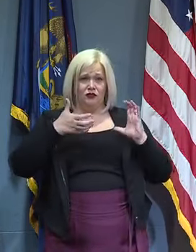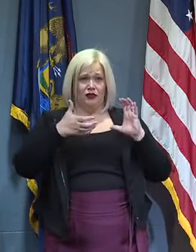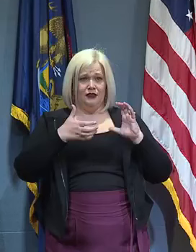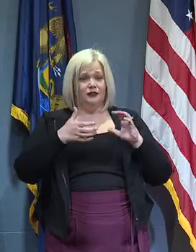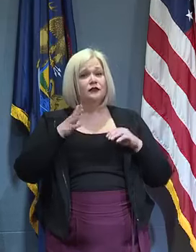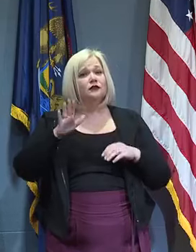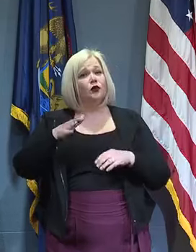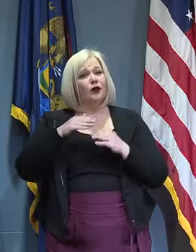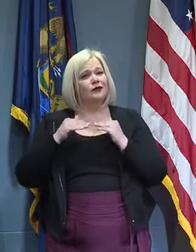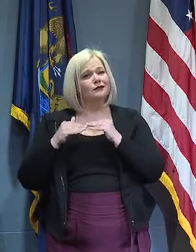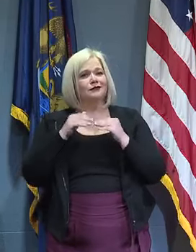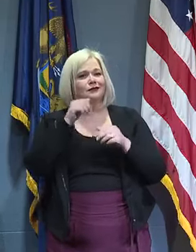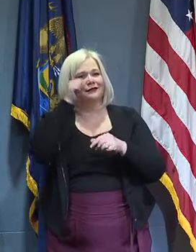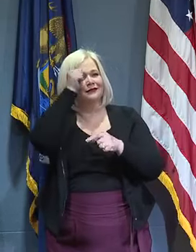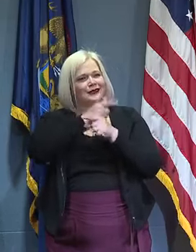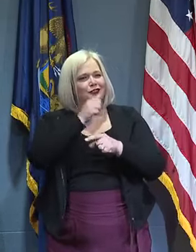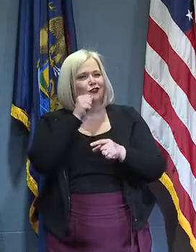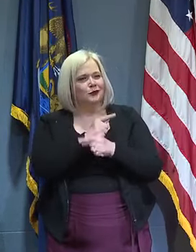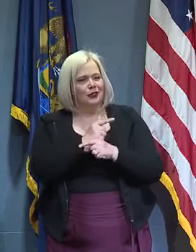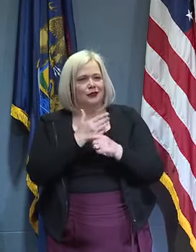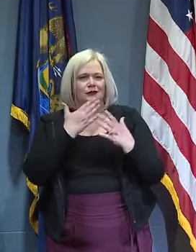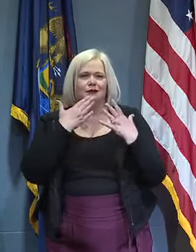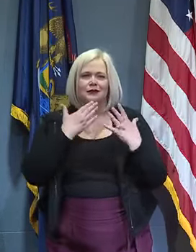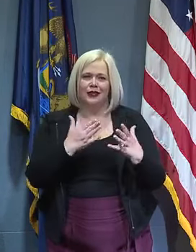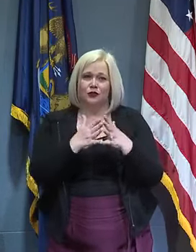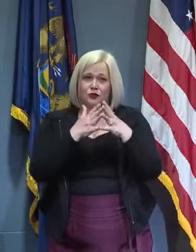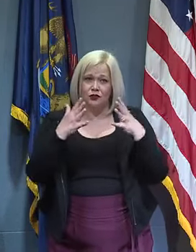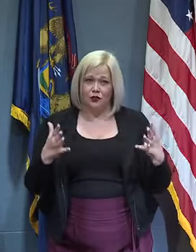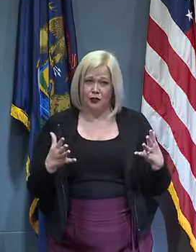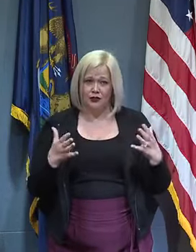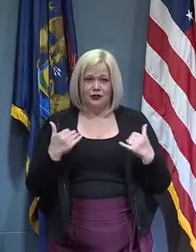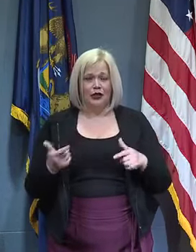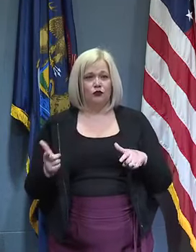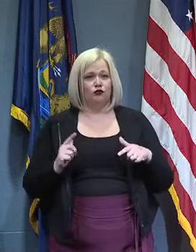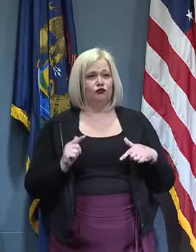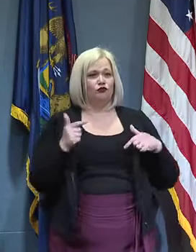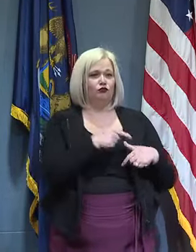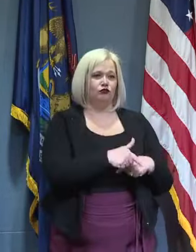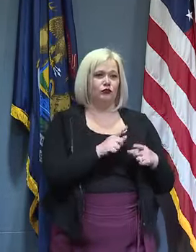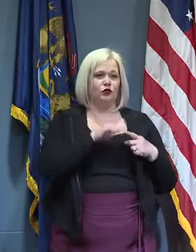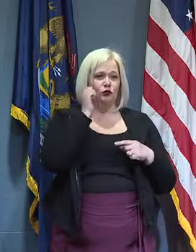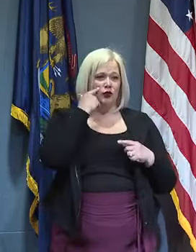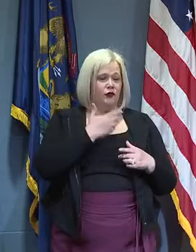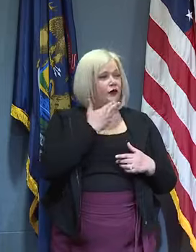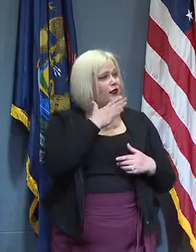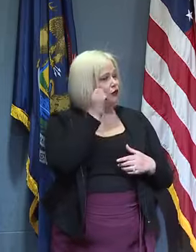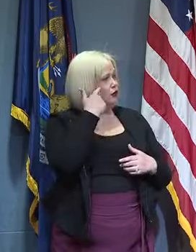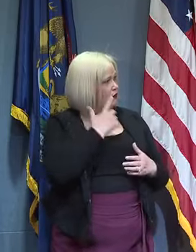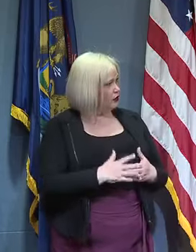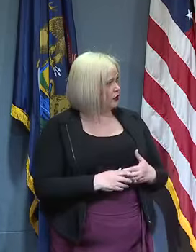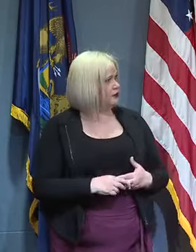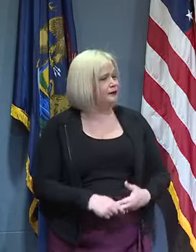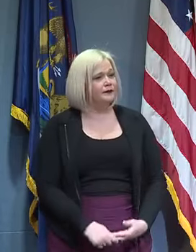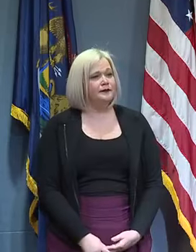sisters are proud of you, and thank you. And at this time, I'll turn it over to the governor. Thank you, Governor.